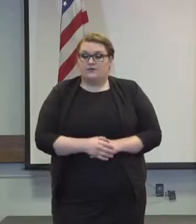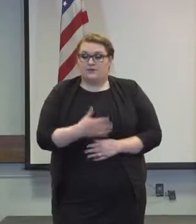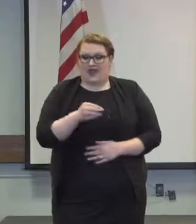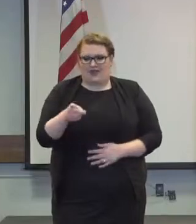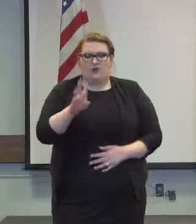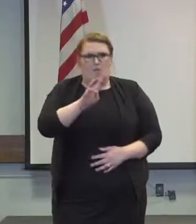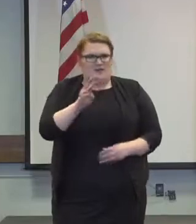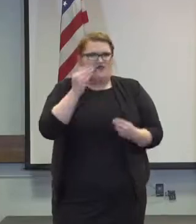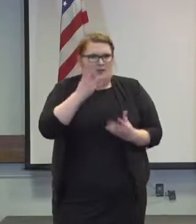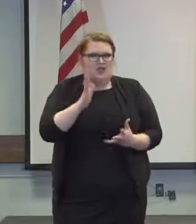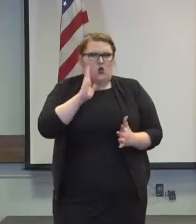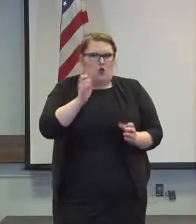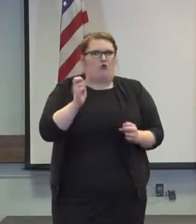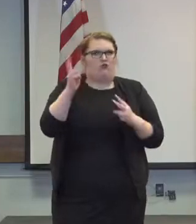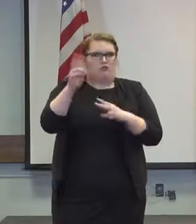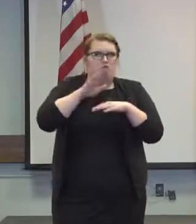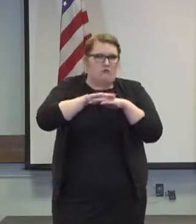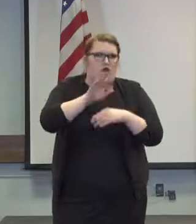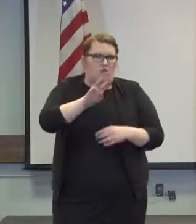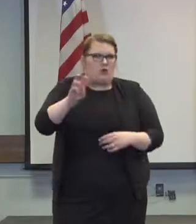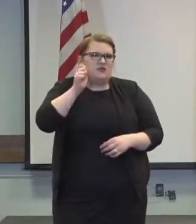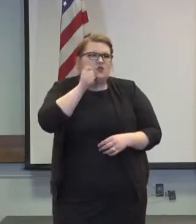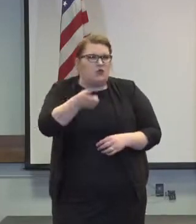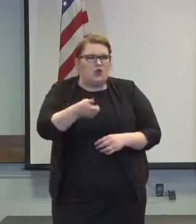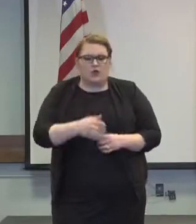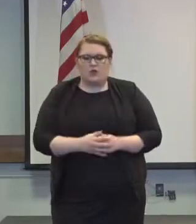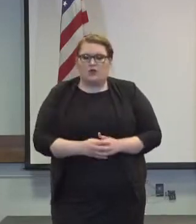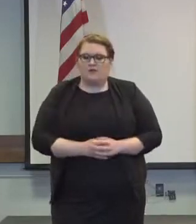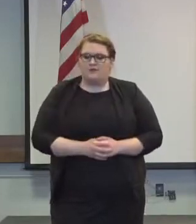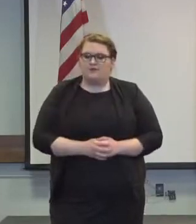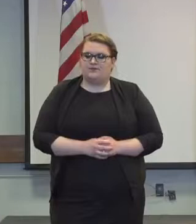website information, which will be on the site tomorrow. The